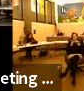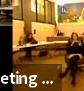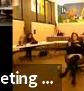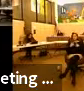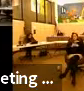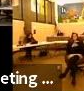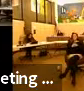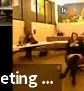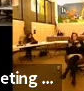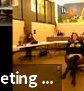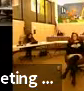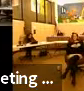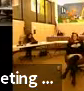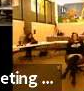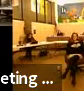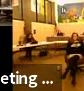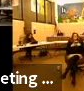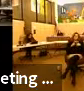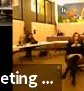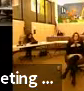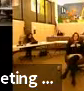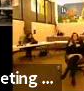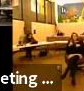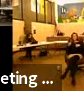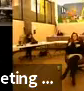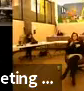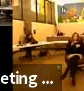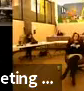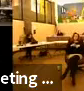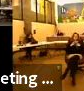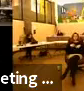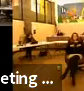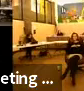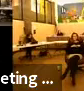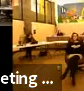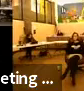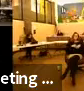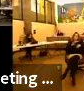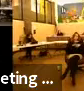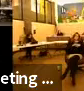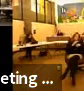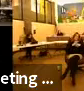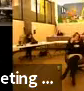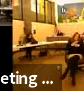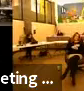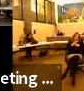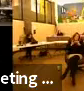to, unless there's something else significant, that we would vote on it at the next meeting.